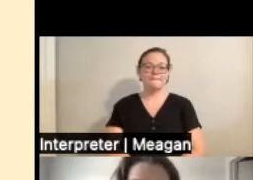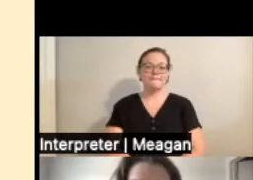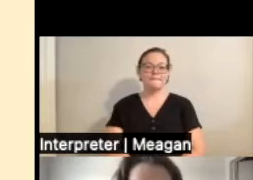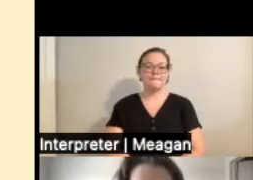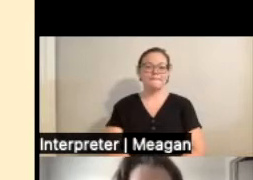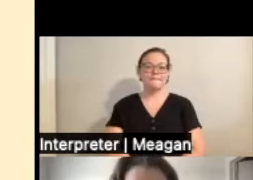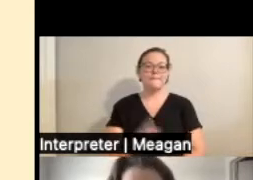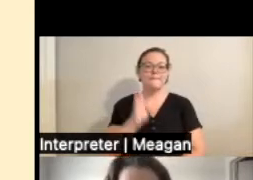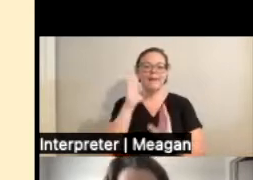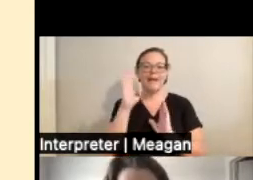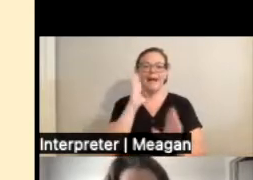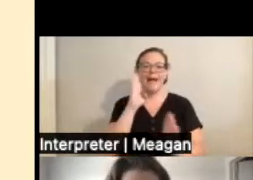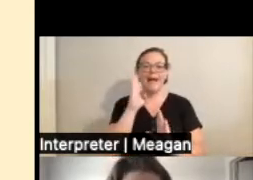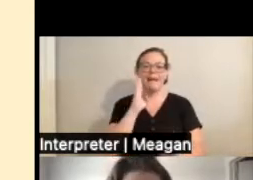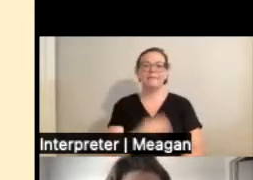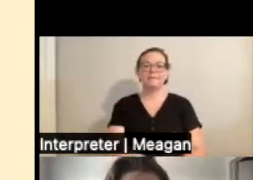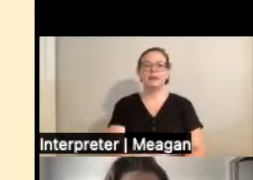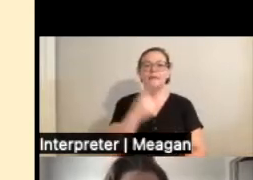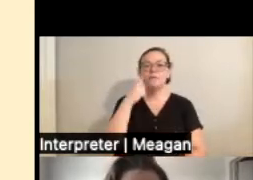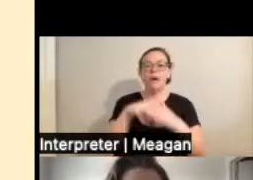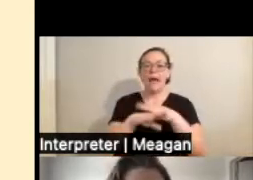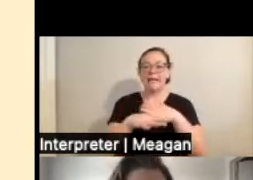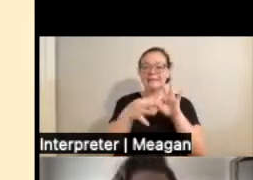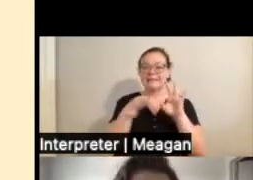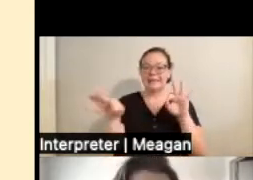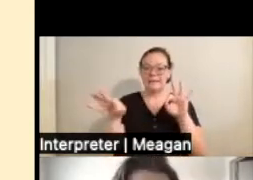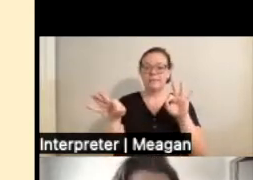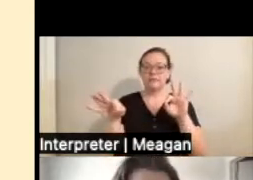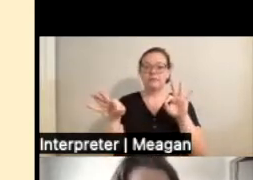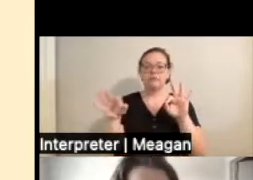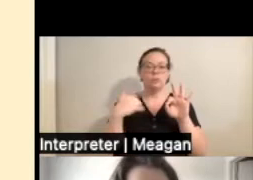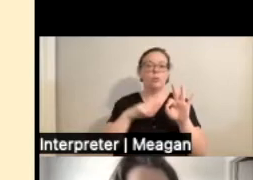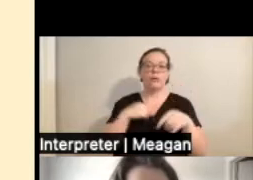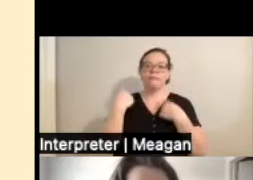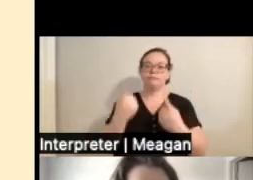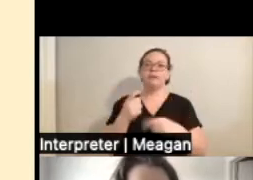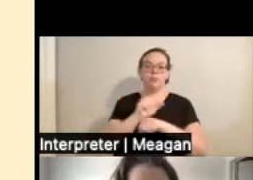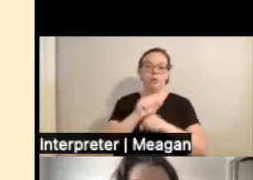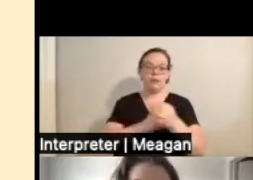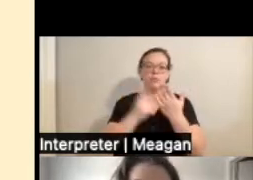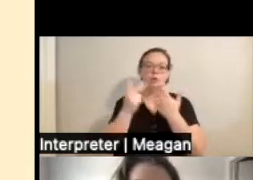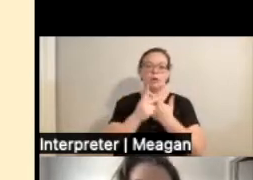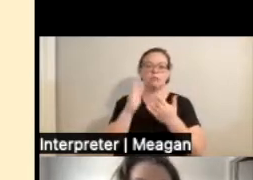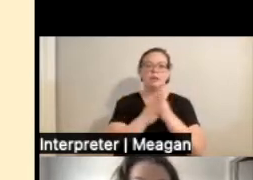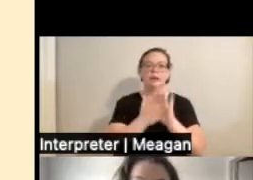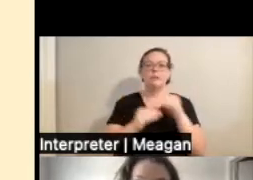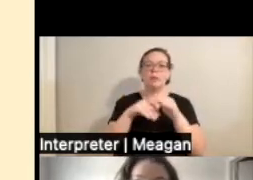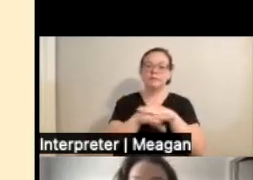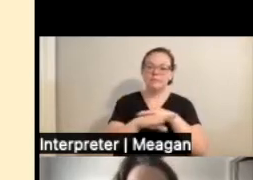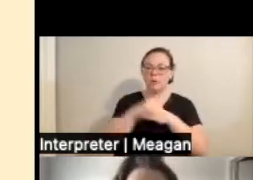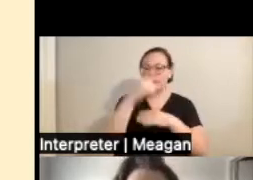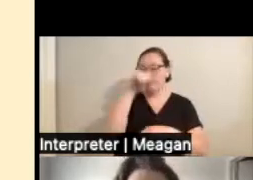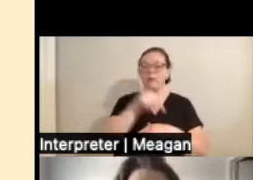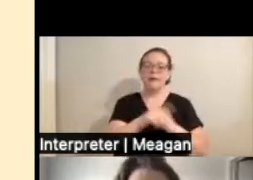Hi, everyone. So for our access statement, we have been working to make our programs more accessible, both for this